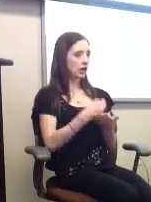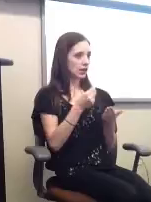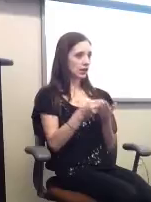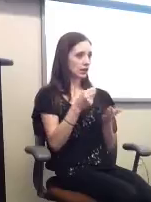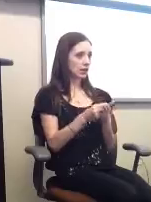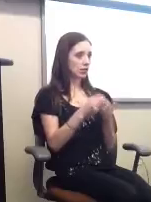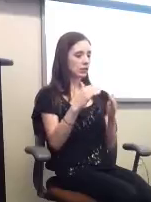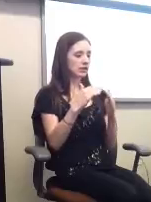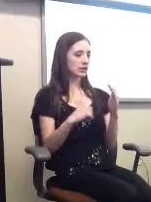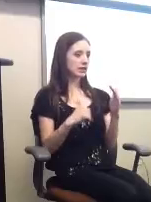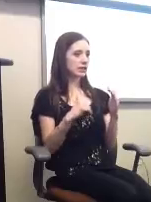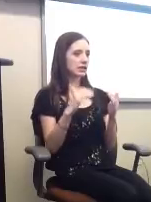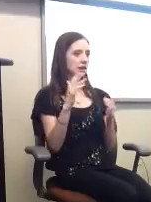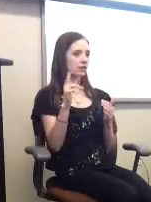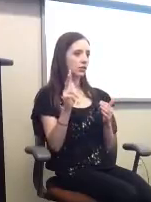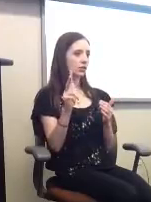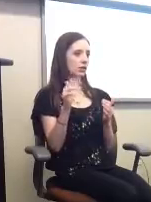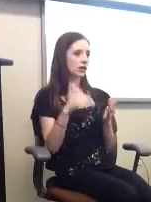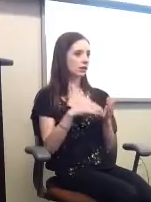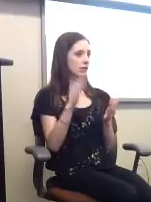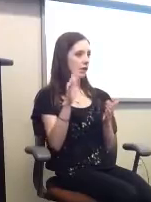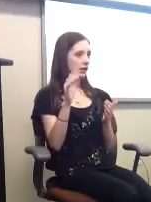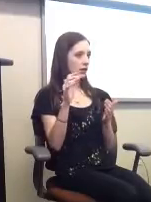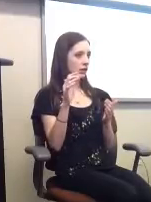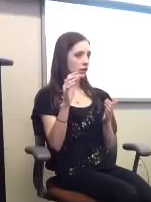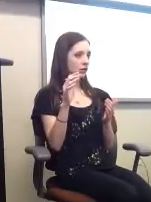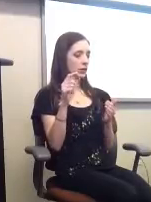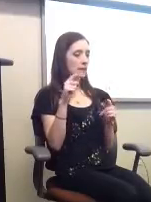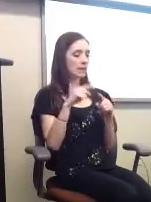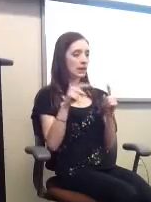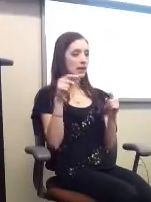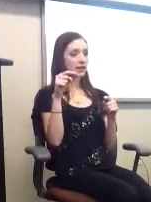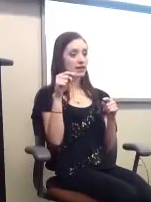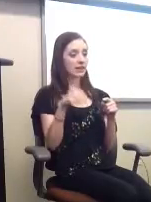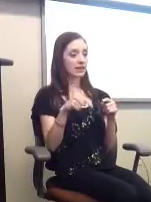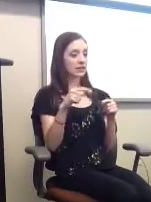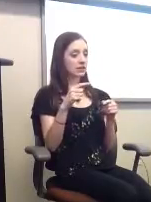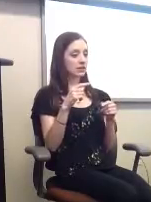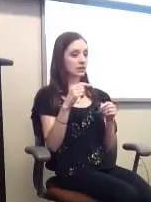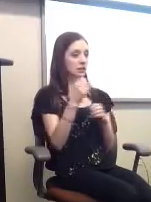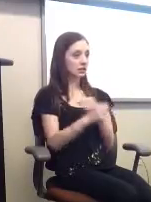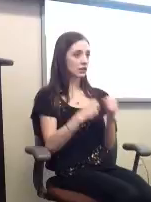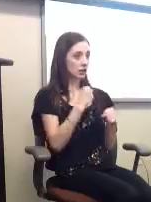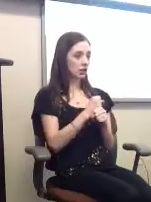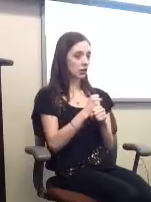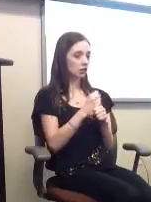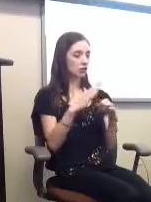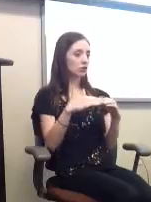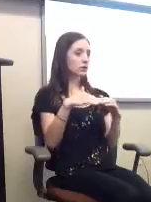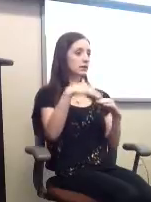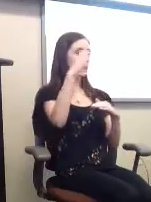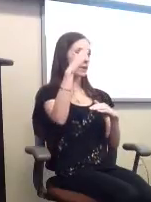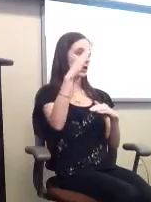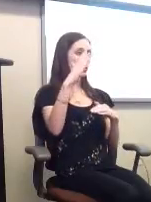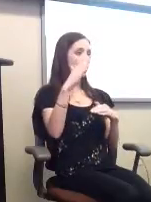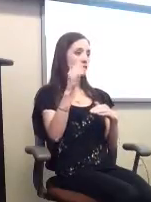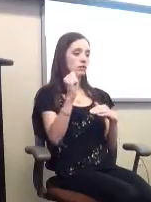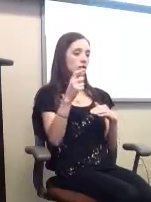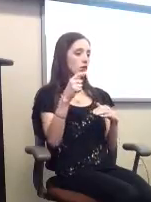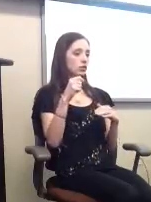So it's just one of those that it's a little bit, we can't boil it down to a simple answer.